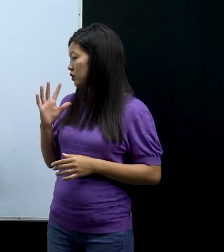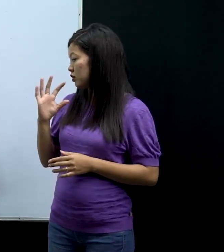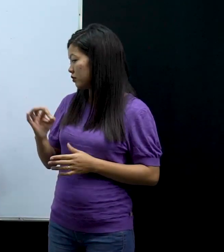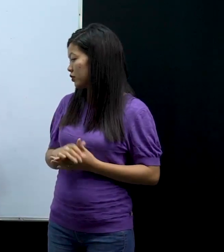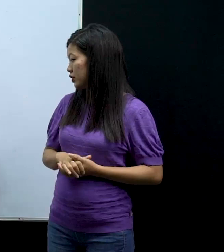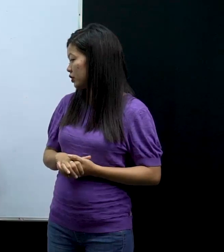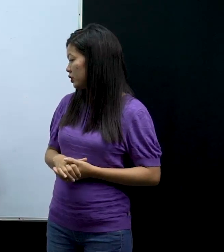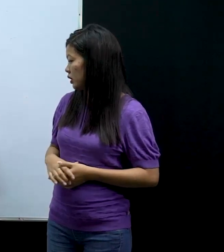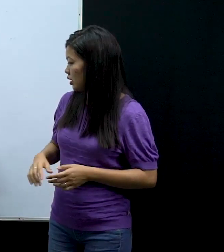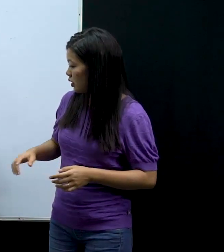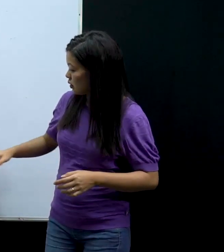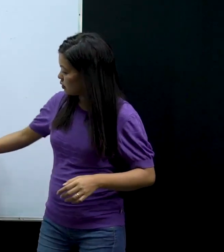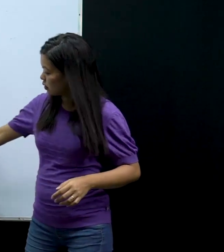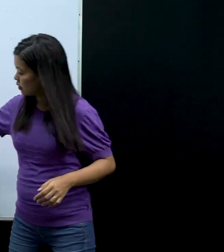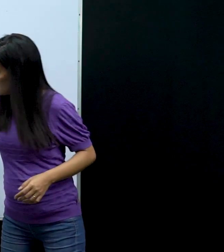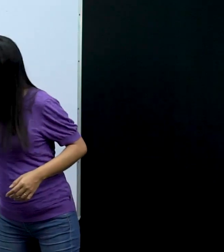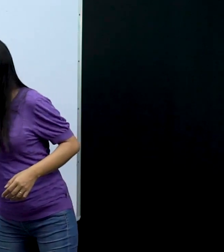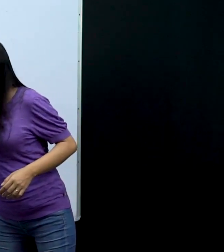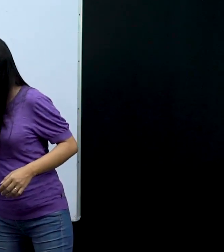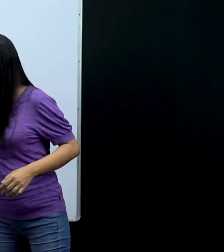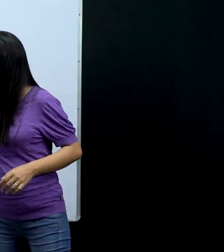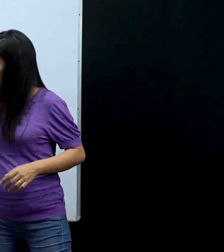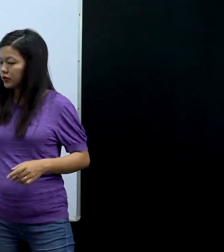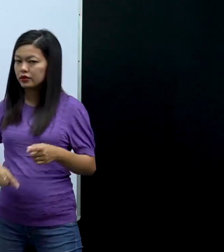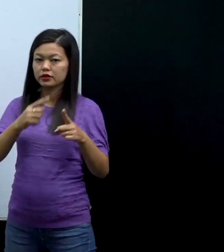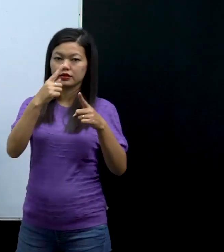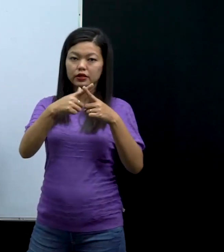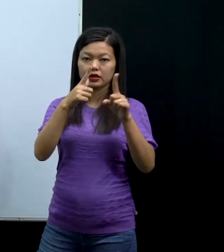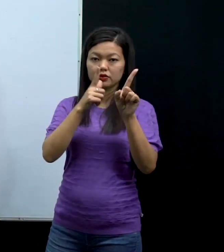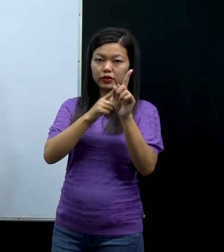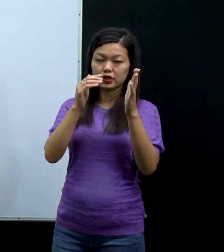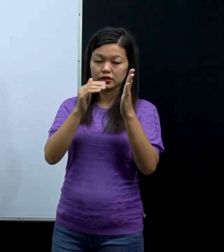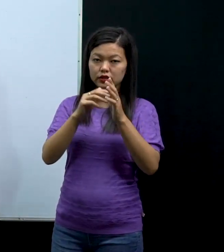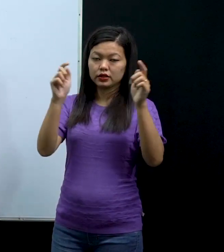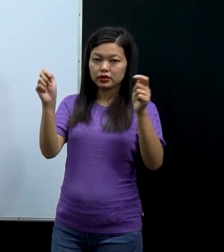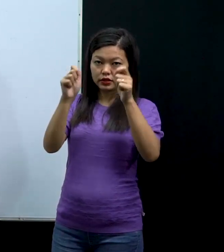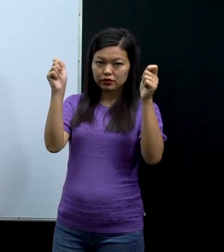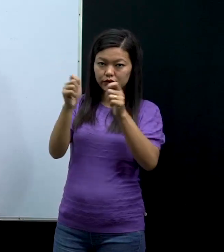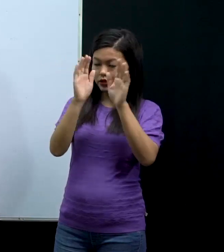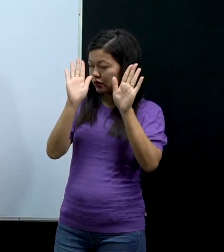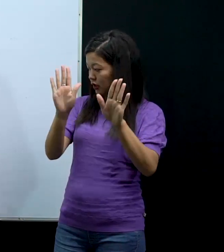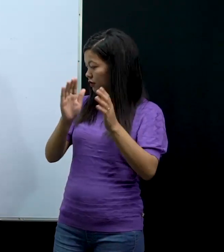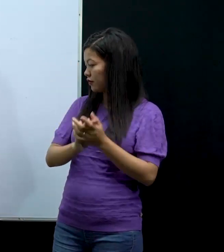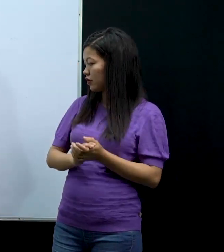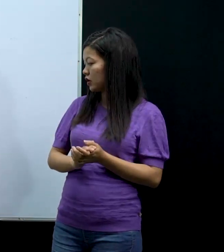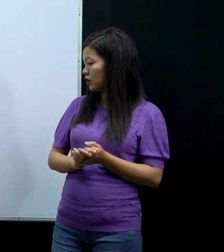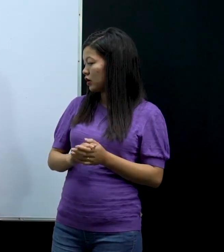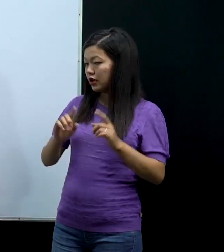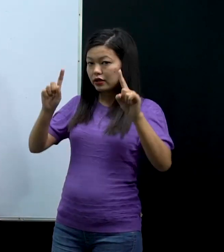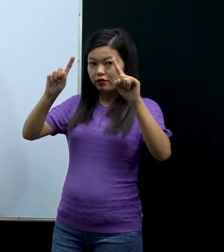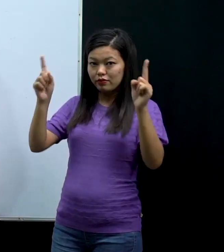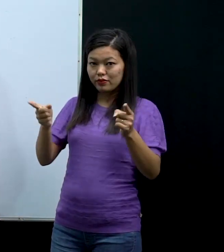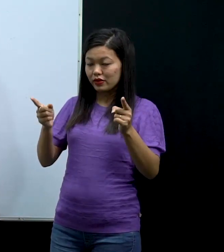date on the day that the celebration is going to be held. Okay, and so next comes the date